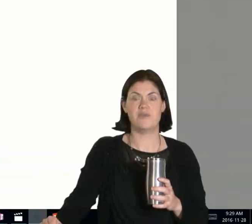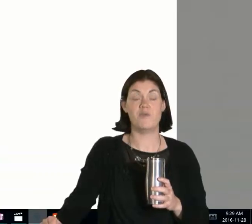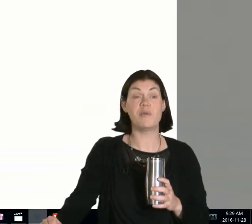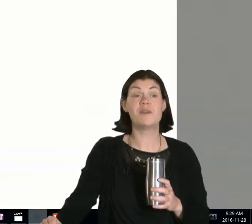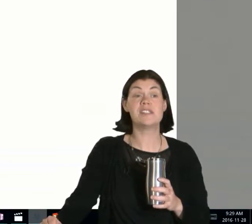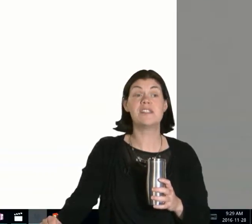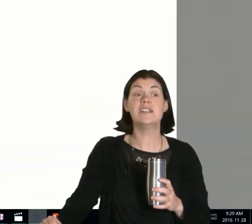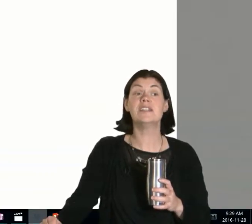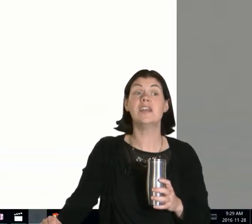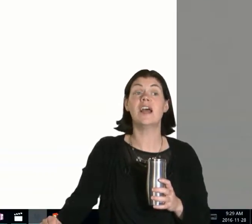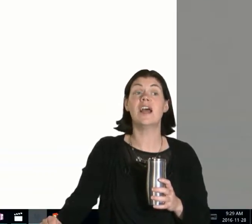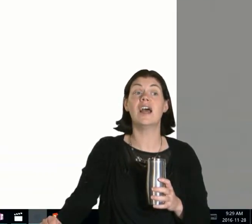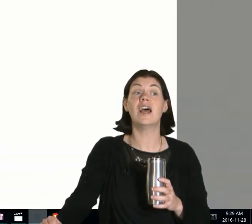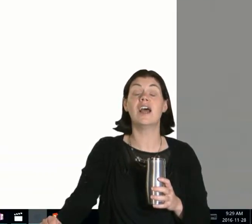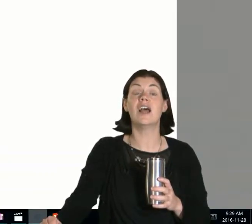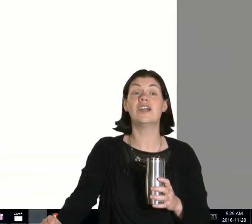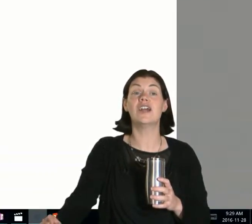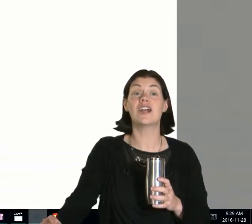Okay, what was the,